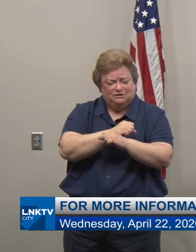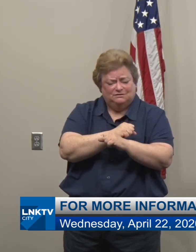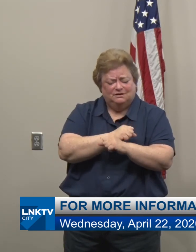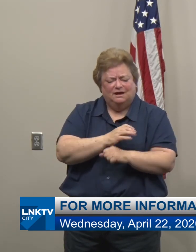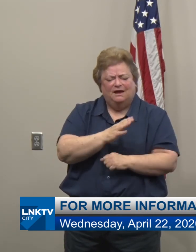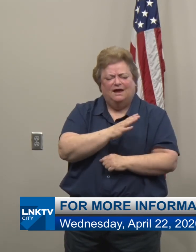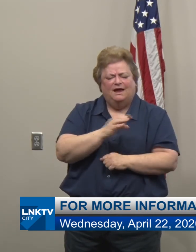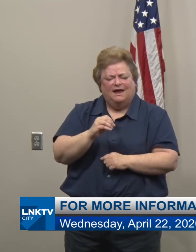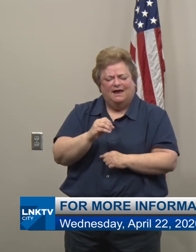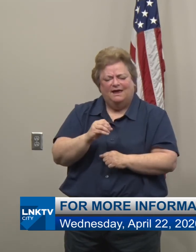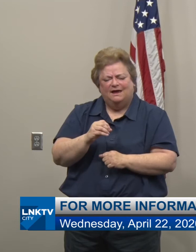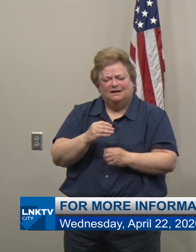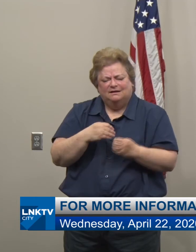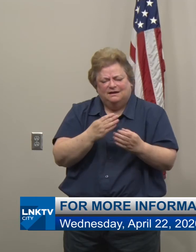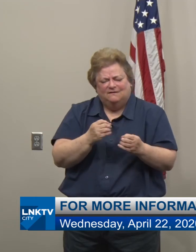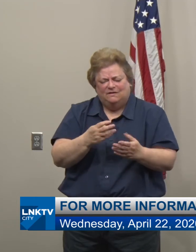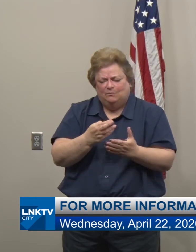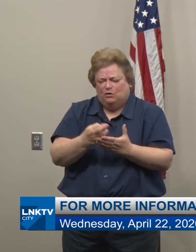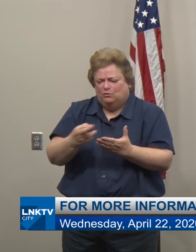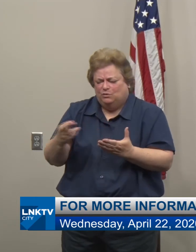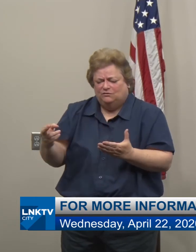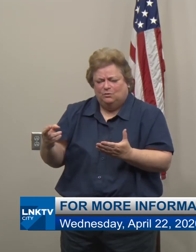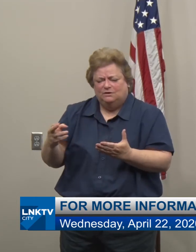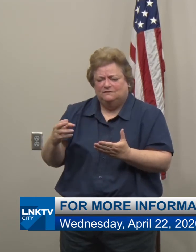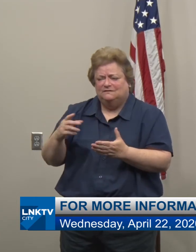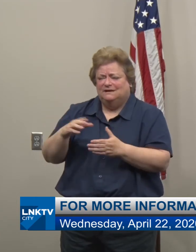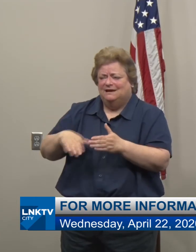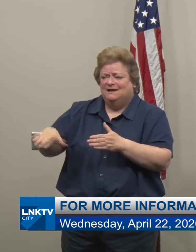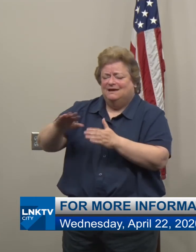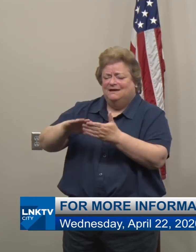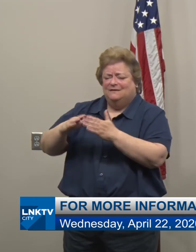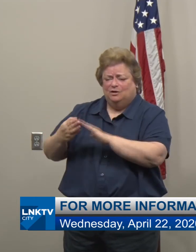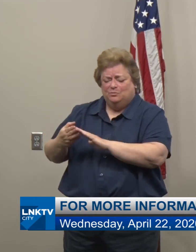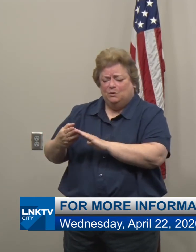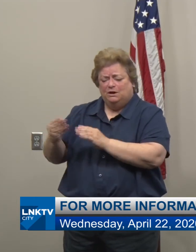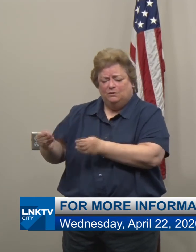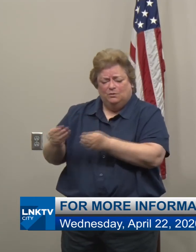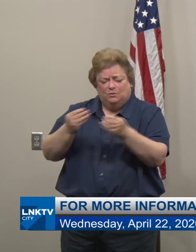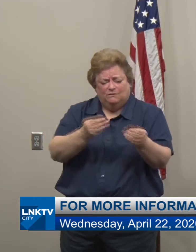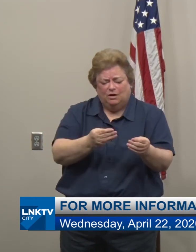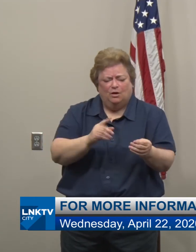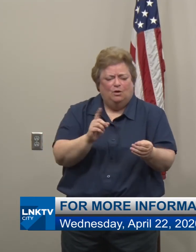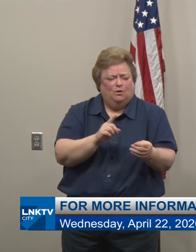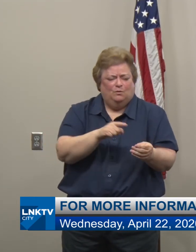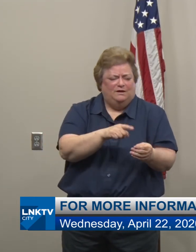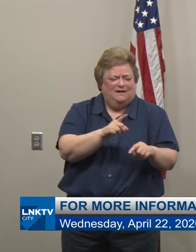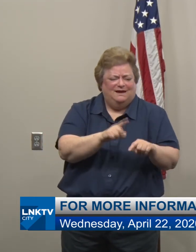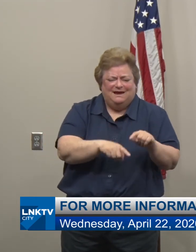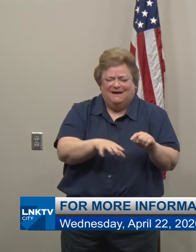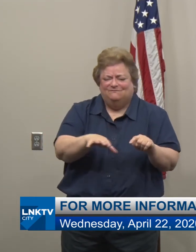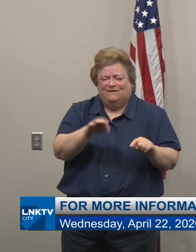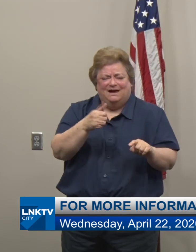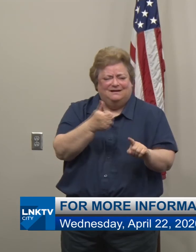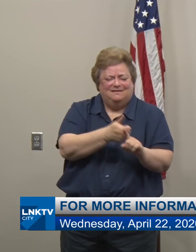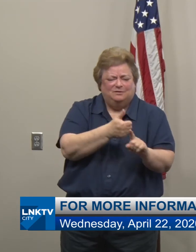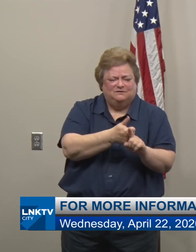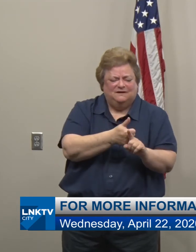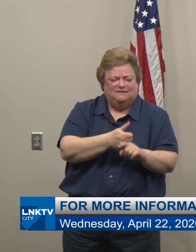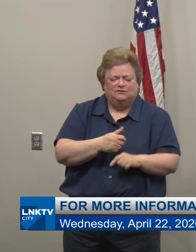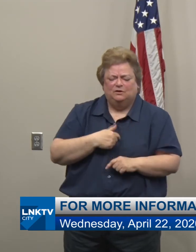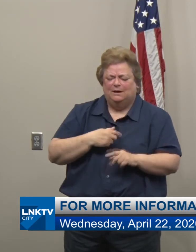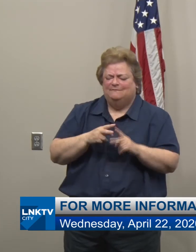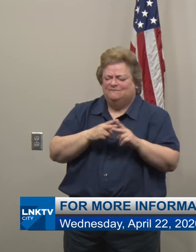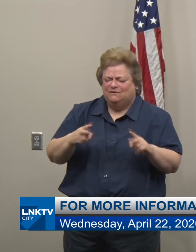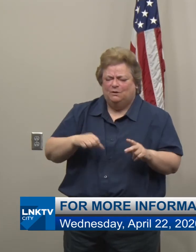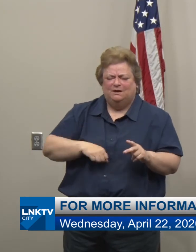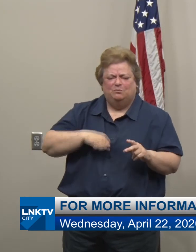just resources that still exist within the community that they may have nowhere else to turn. And so I'm just incredibly proud.